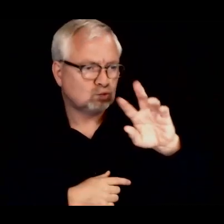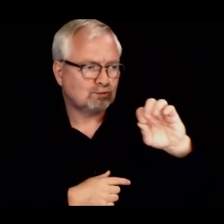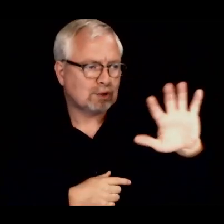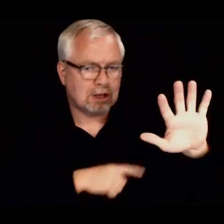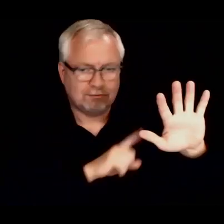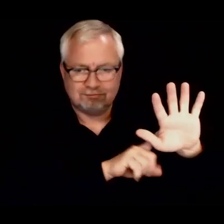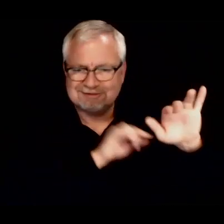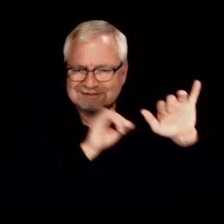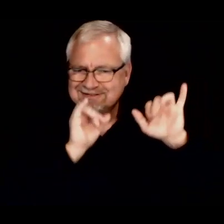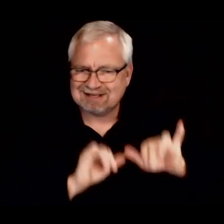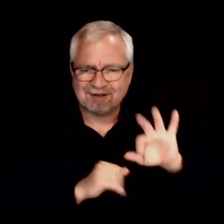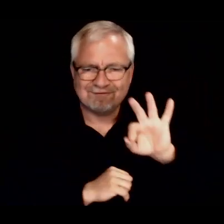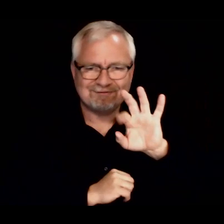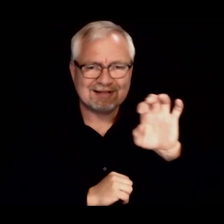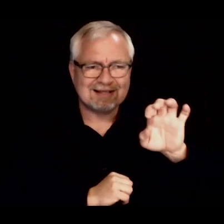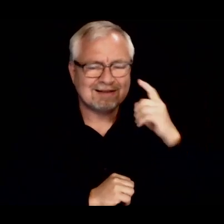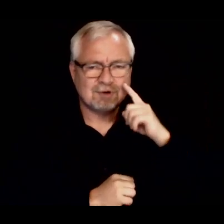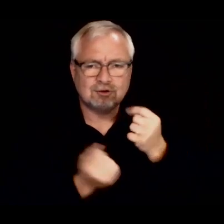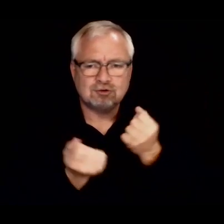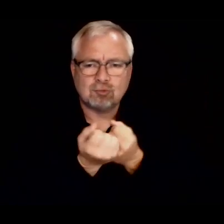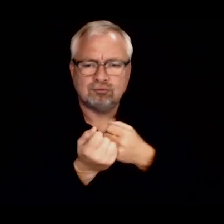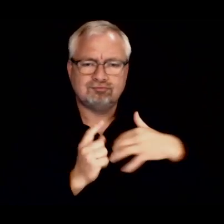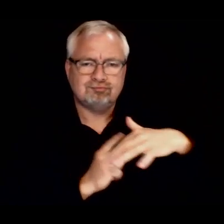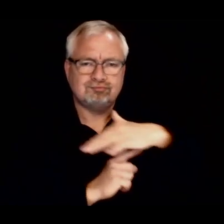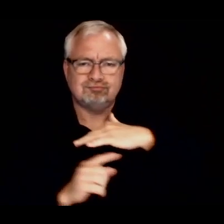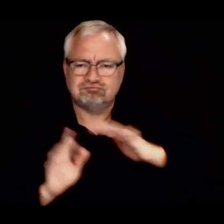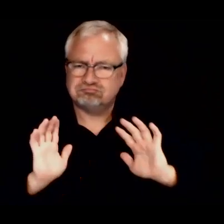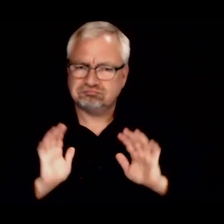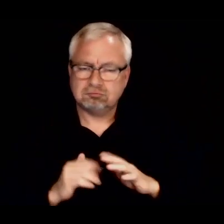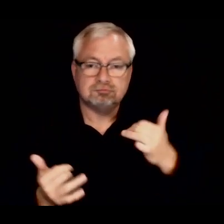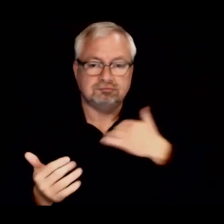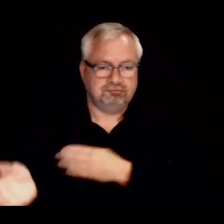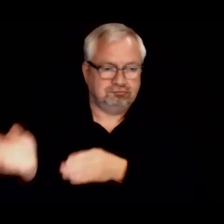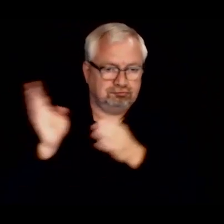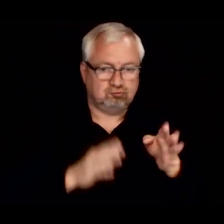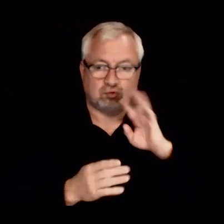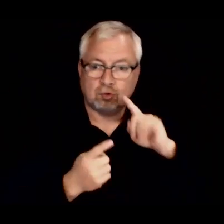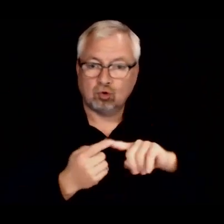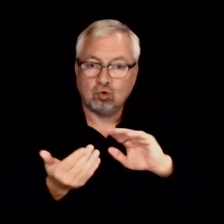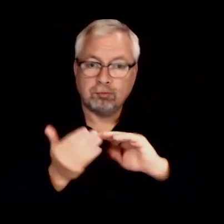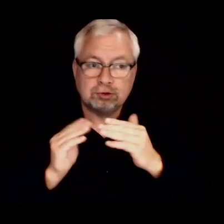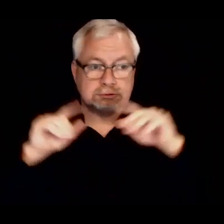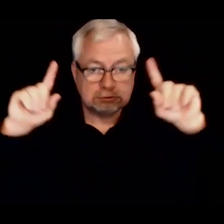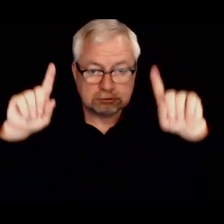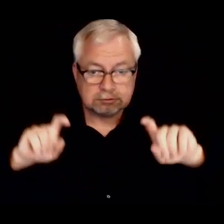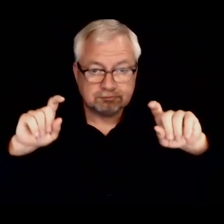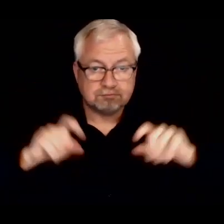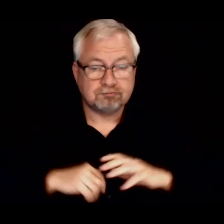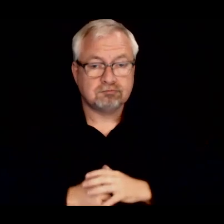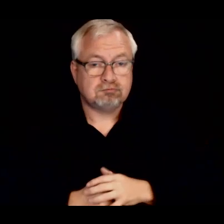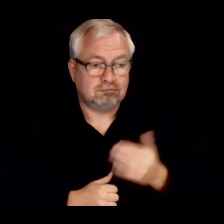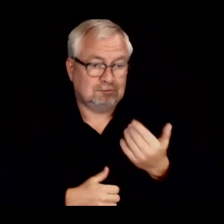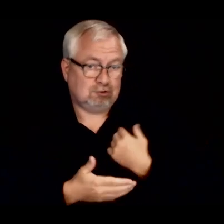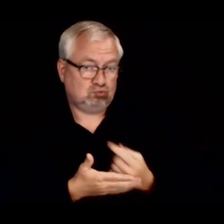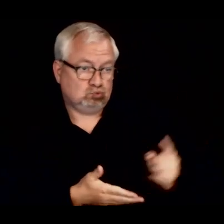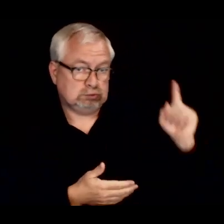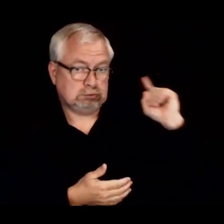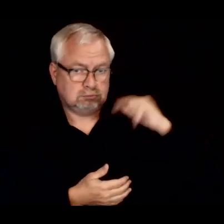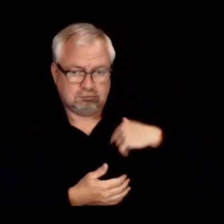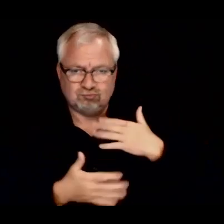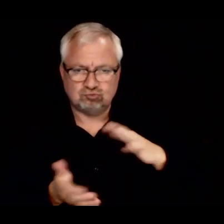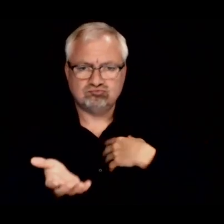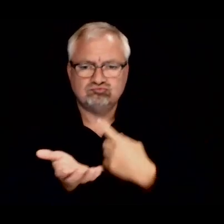community testing. We talked last week about the fact that because of concern about potential exposures and transmission